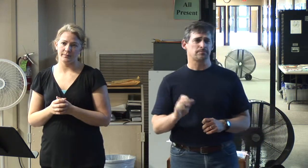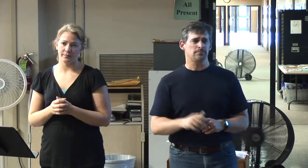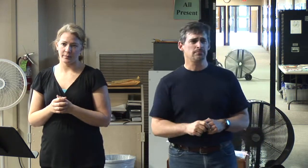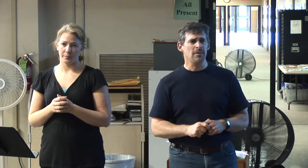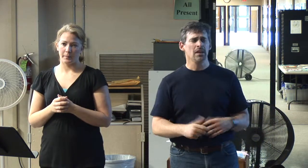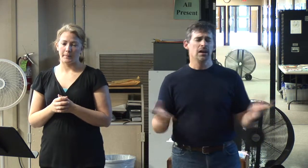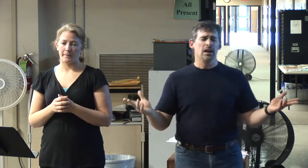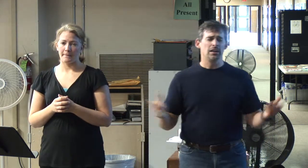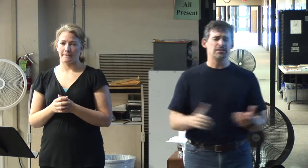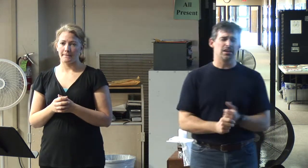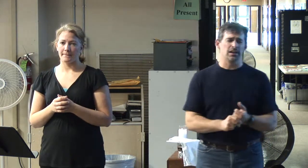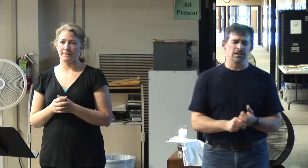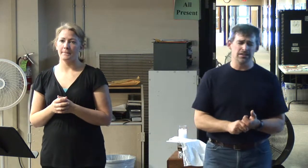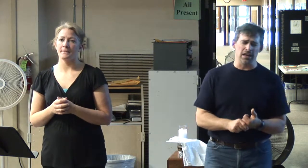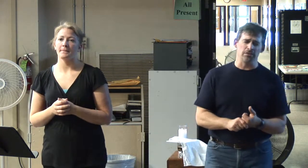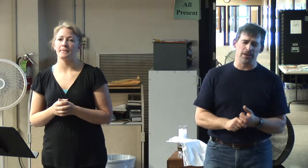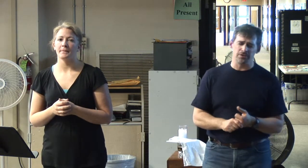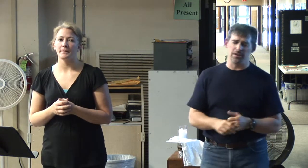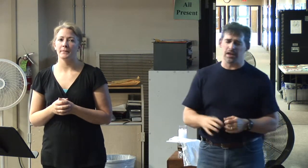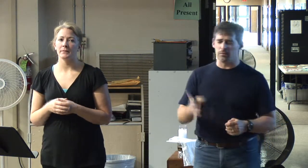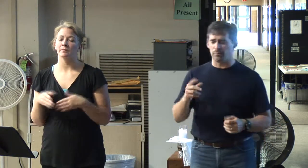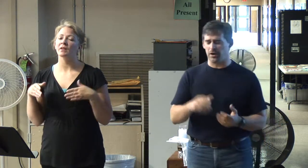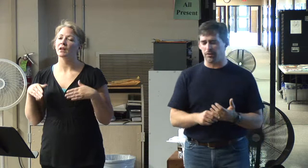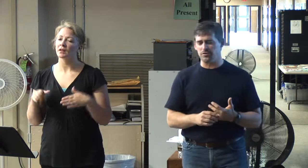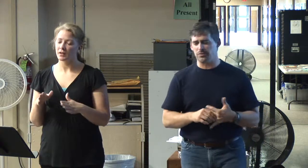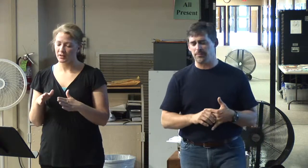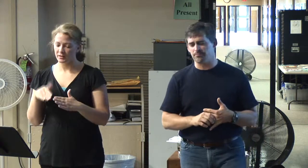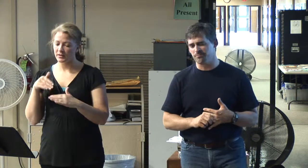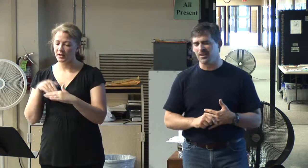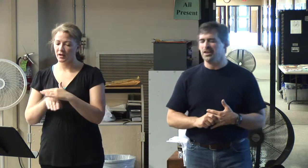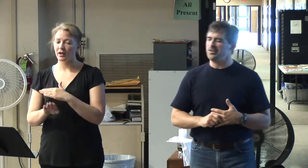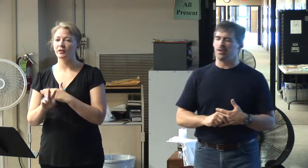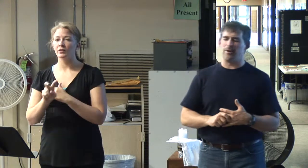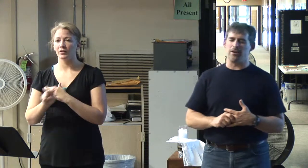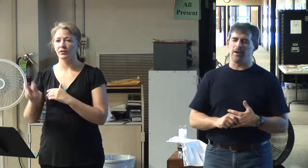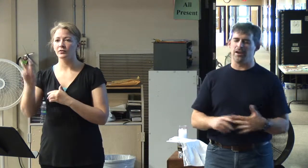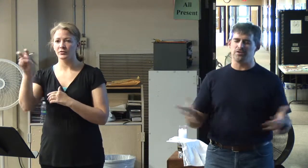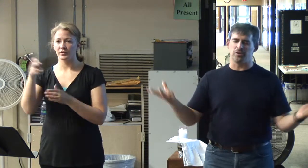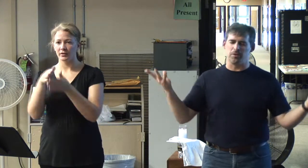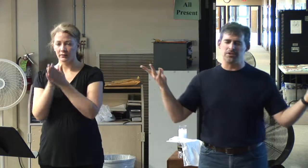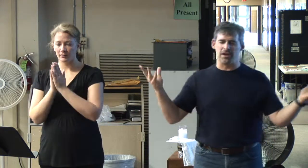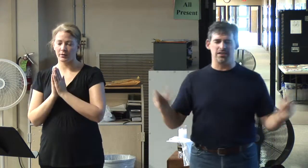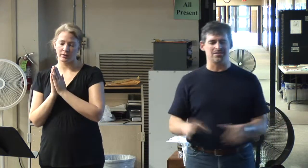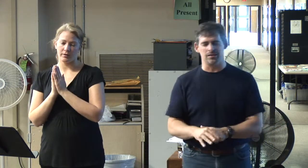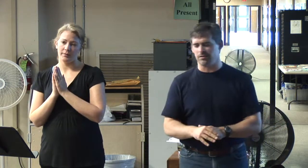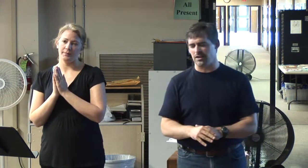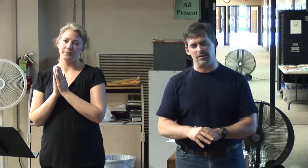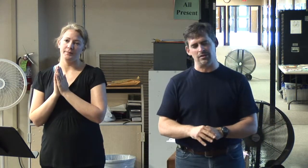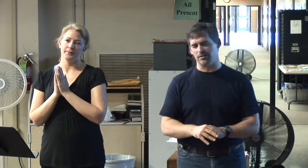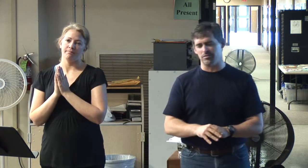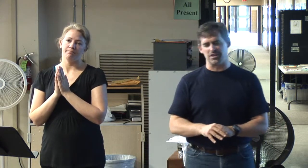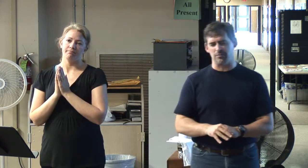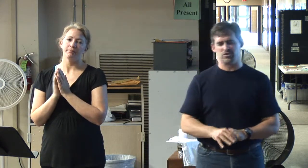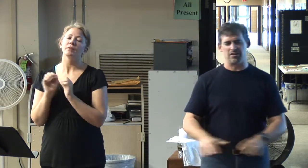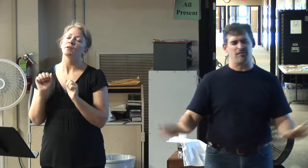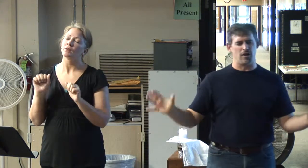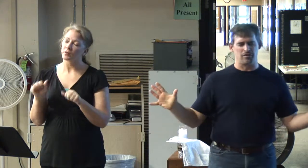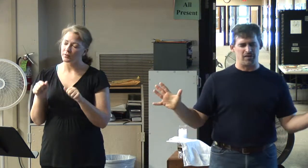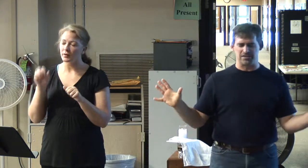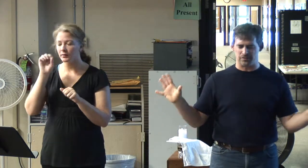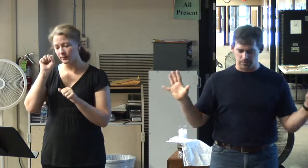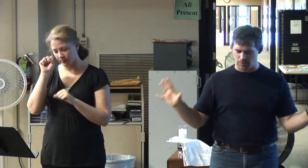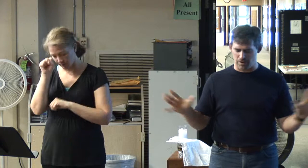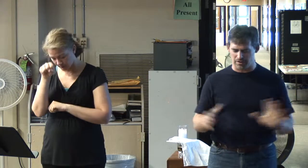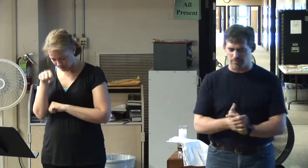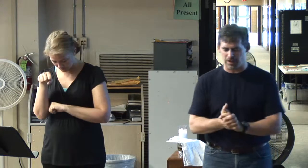it. And let's enter that journey together with prayer. You can bow your heads, you can raise your hands, you can even do as the Hebrews did and fall on